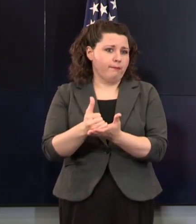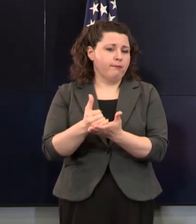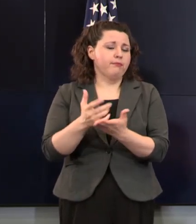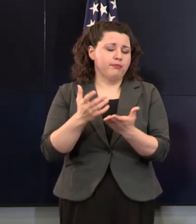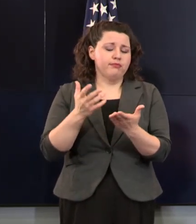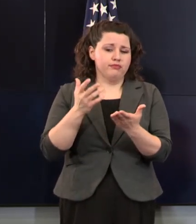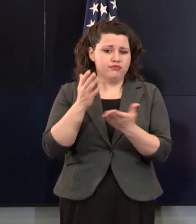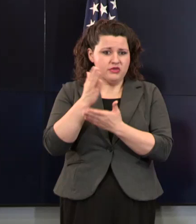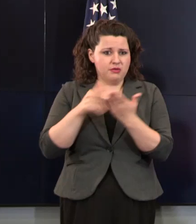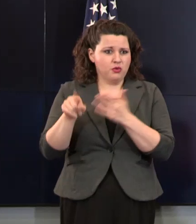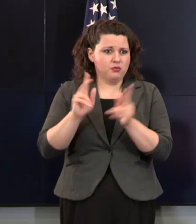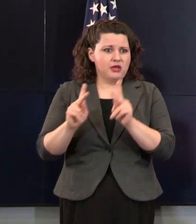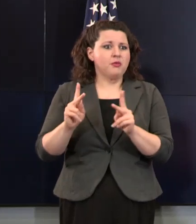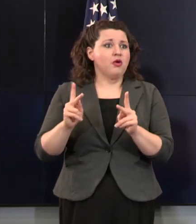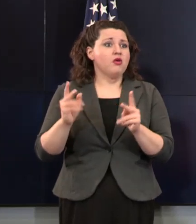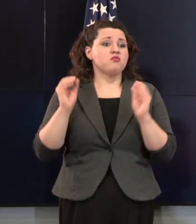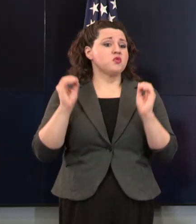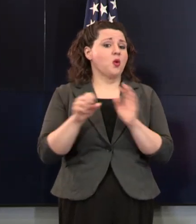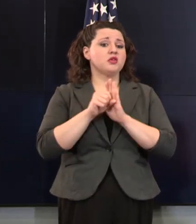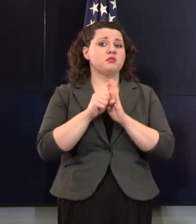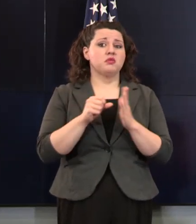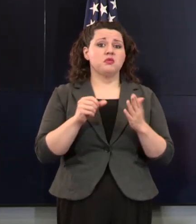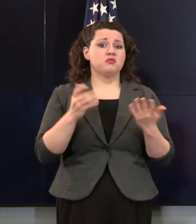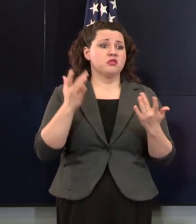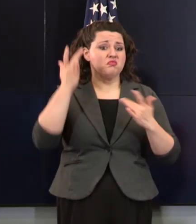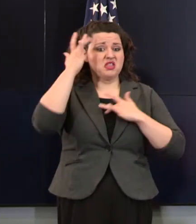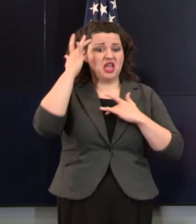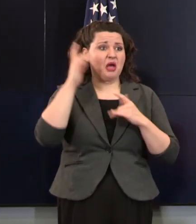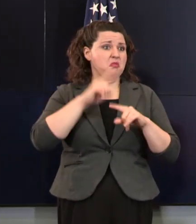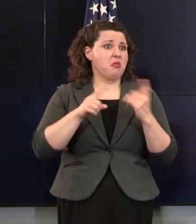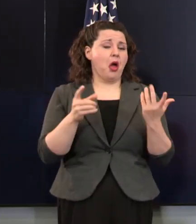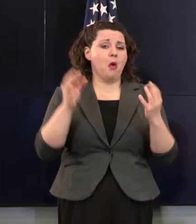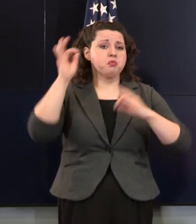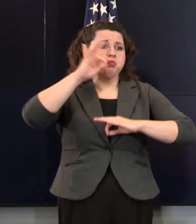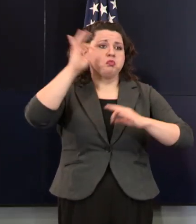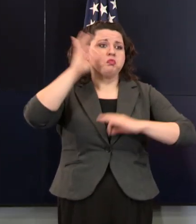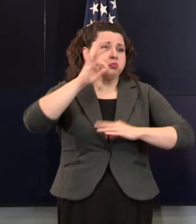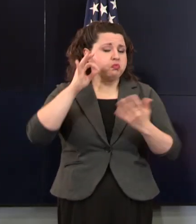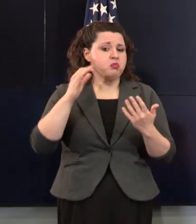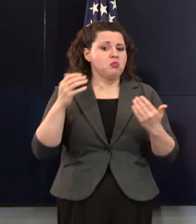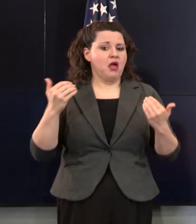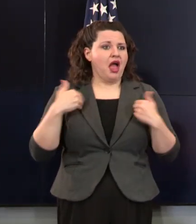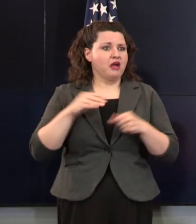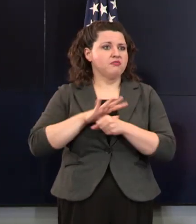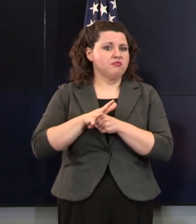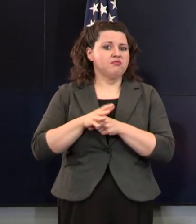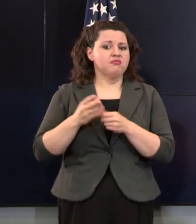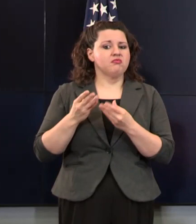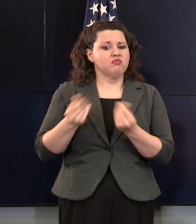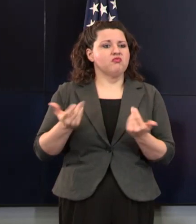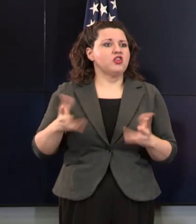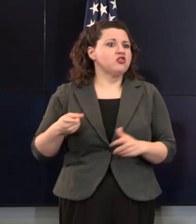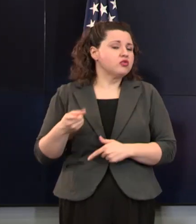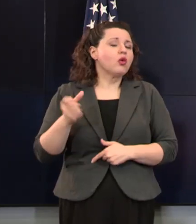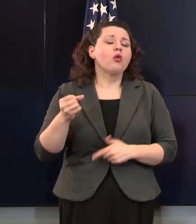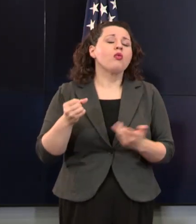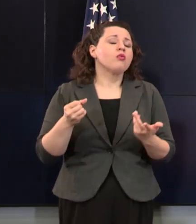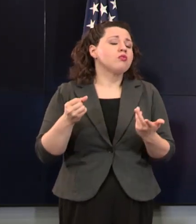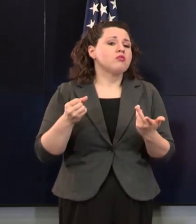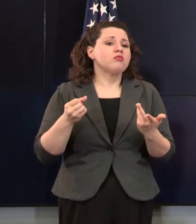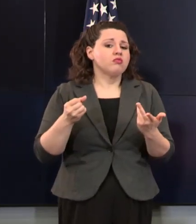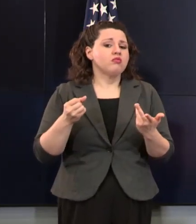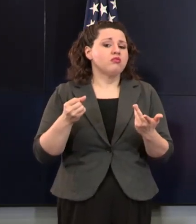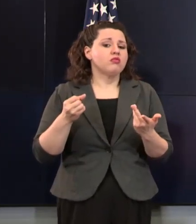some of the individuals that were asymptomatic, didn't even know that they had it, but actually have and have recovered. And so that's a part of that helps us really